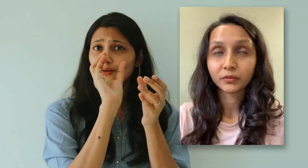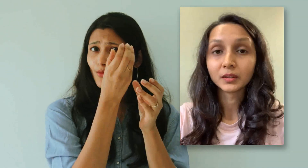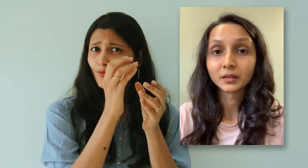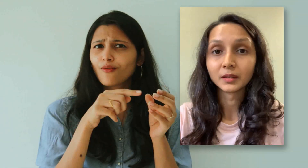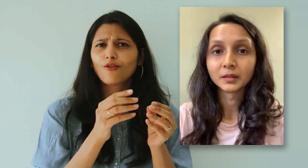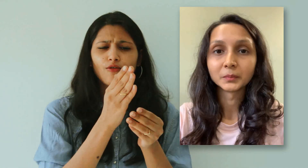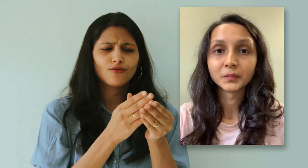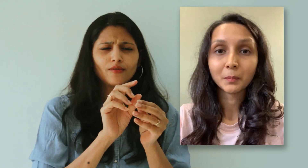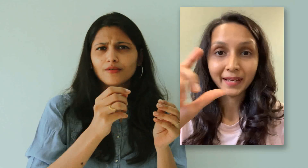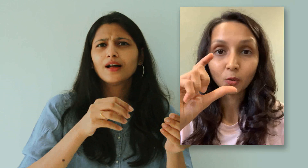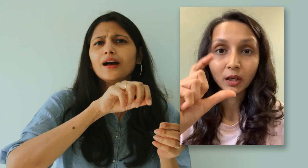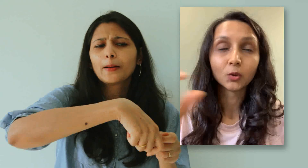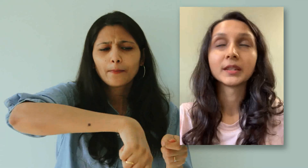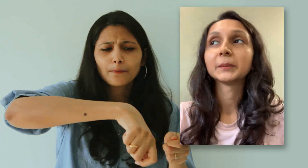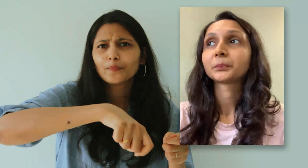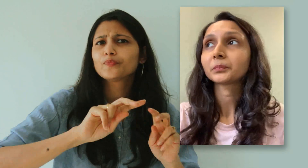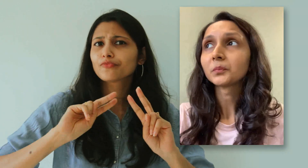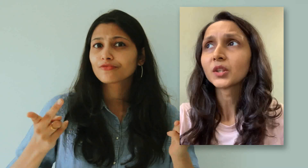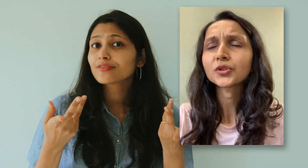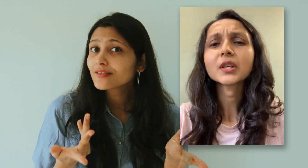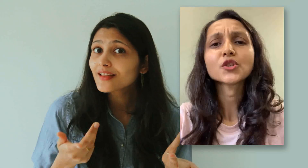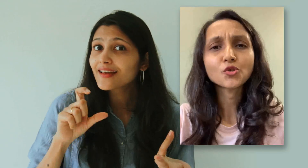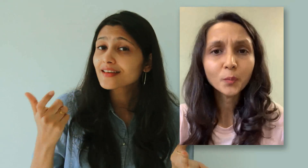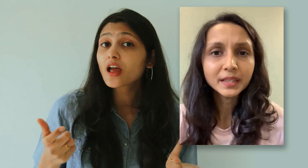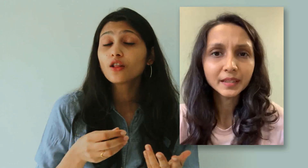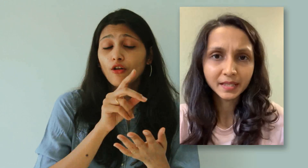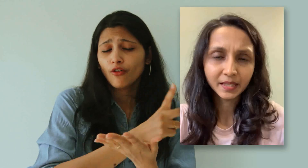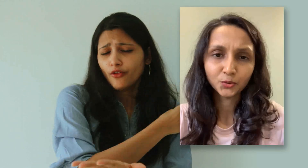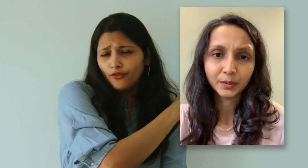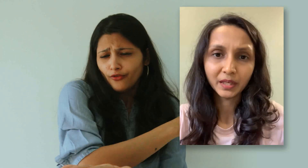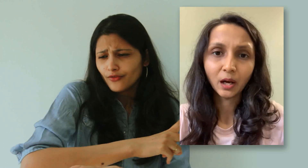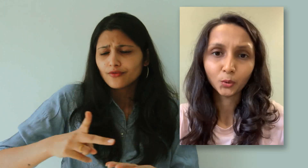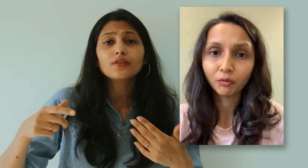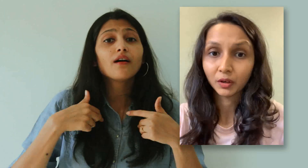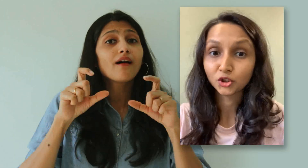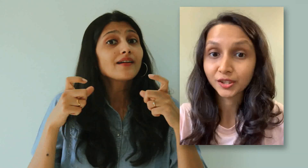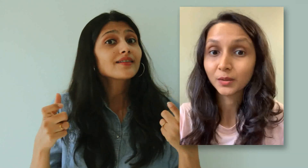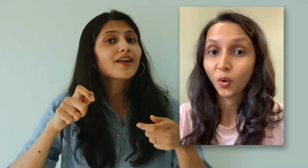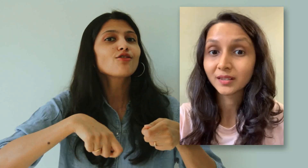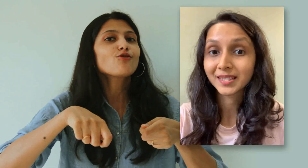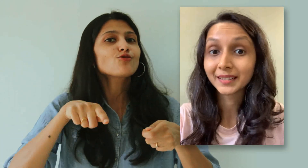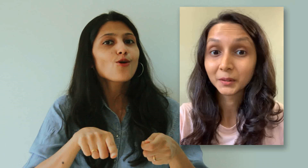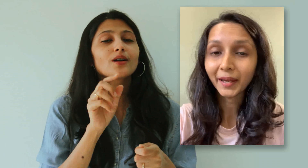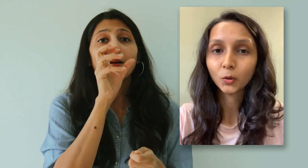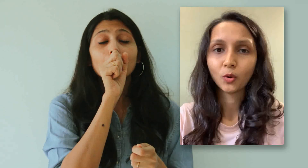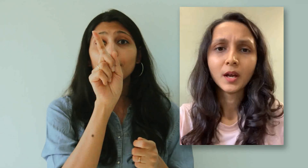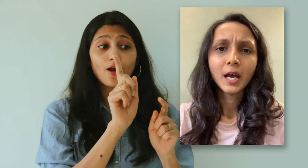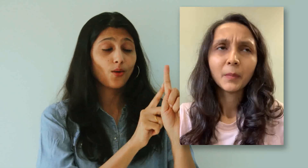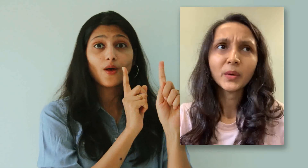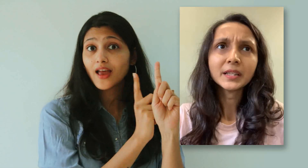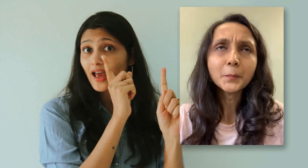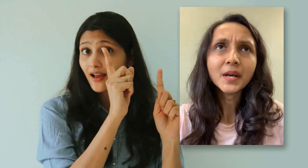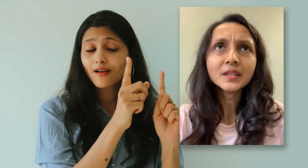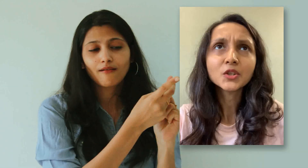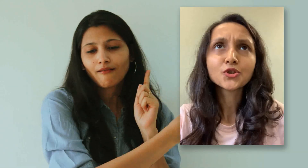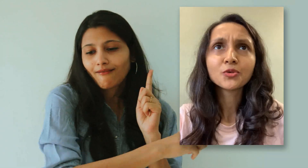out of the mango ka gutli. So there are so many things that you can make out of just one single mango. But